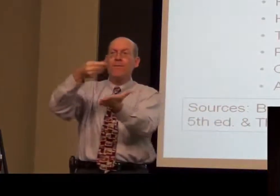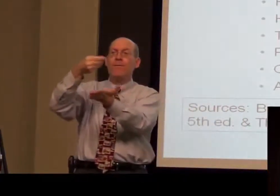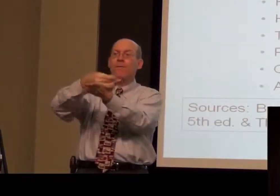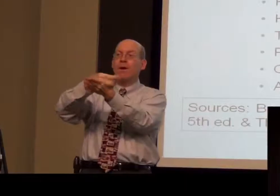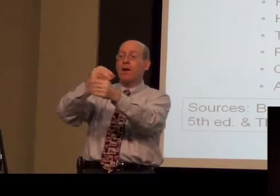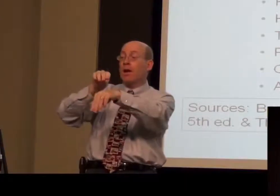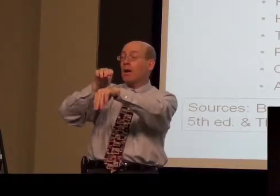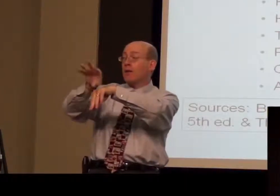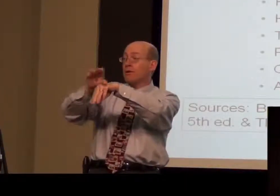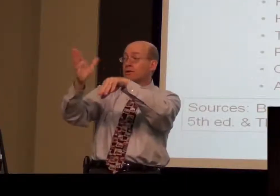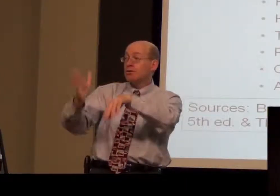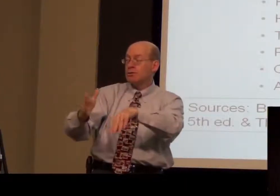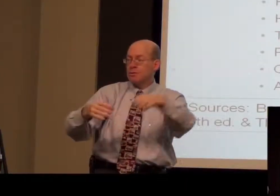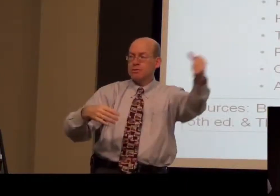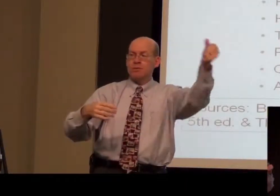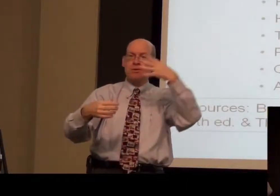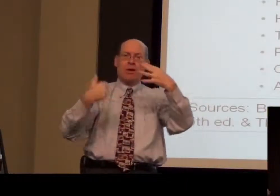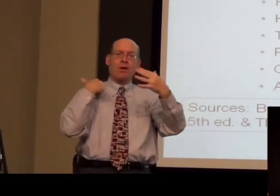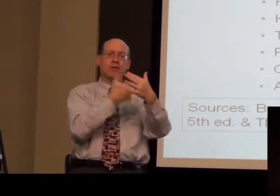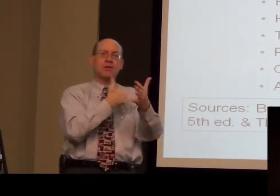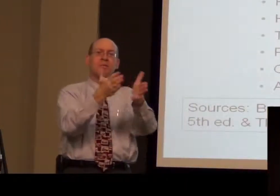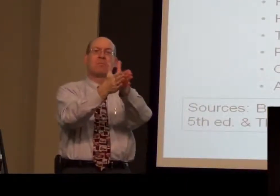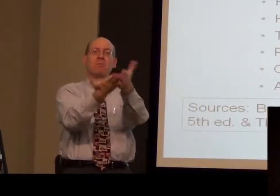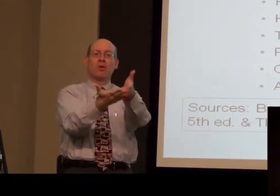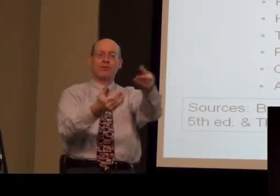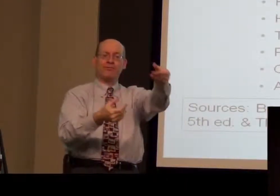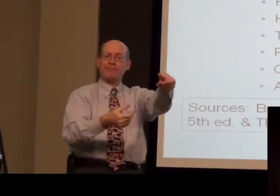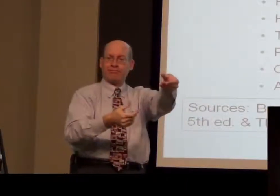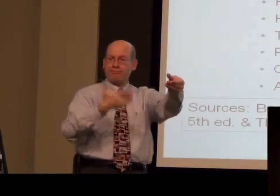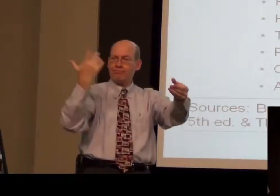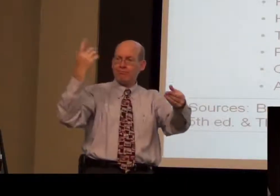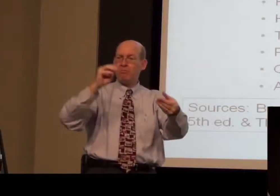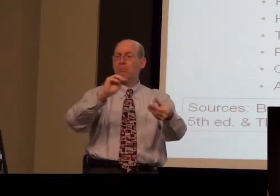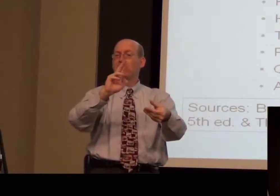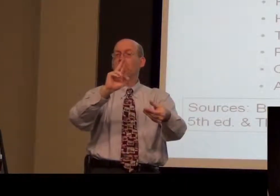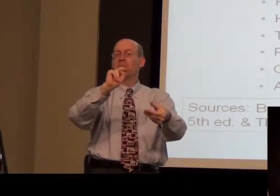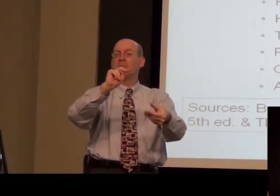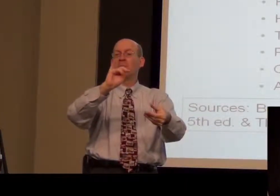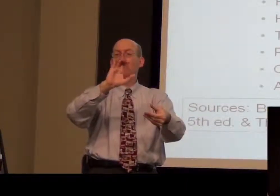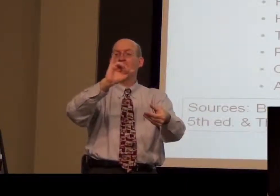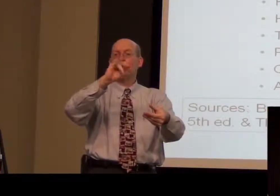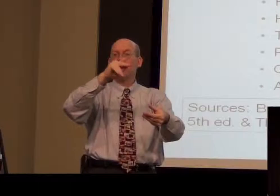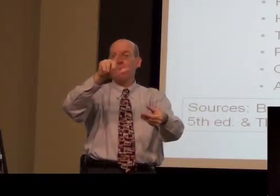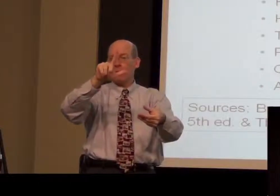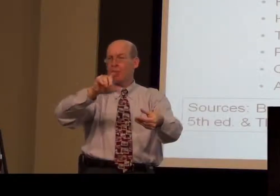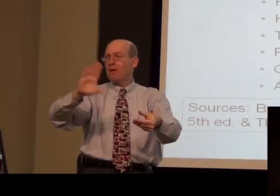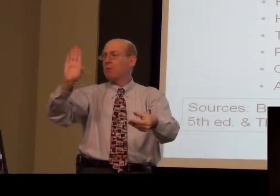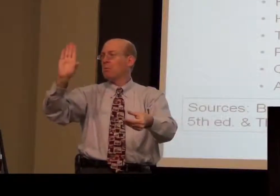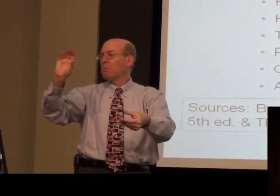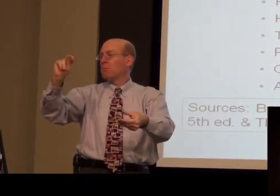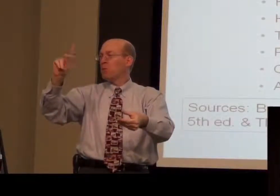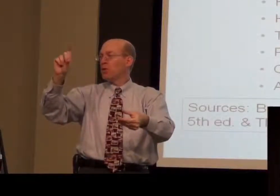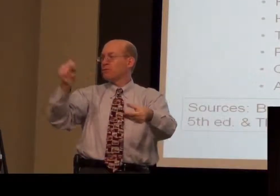So last year when I first got involved in this project, the financial advisor gave me a pretty thick